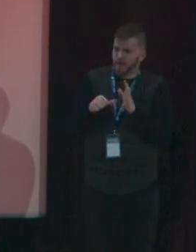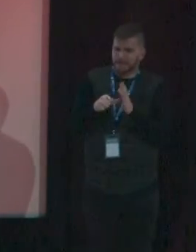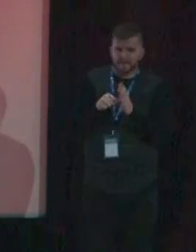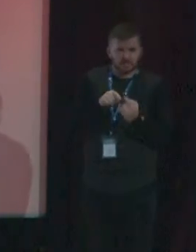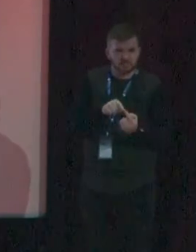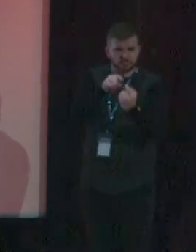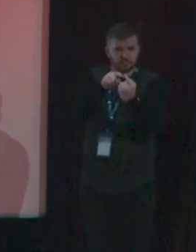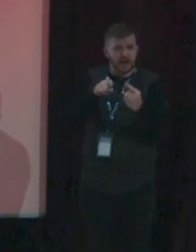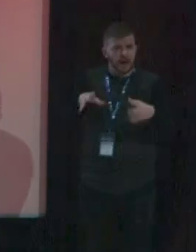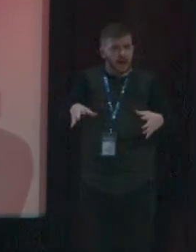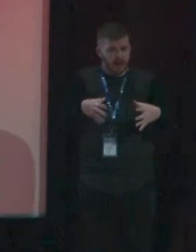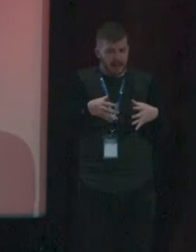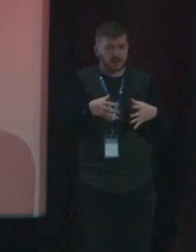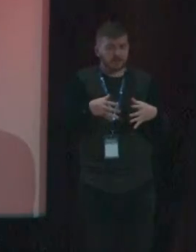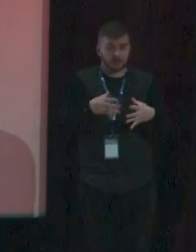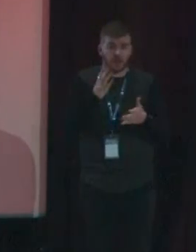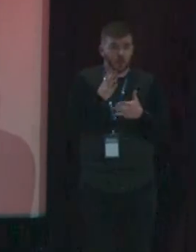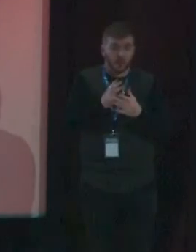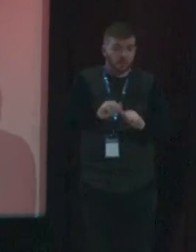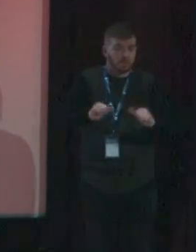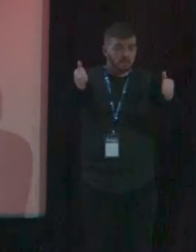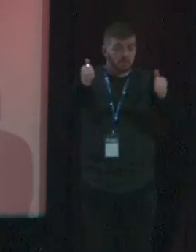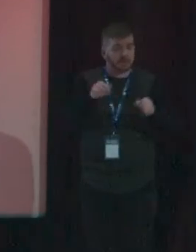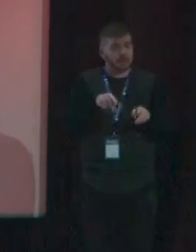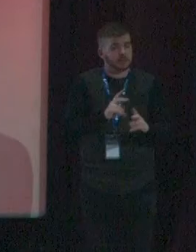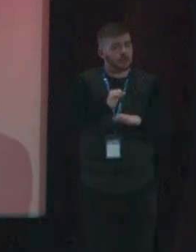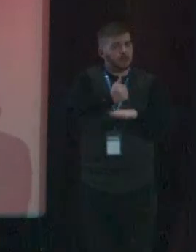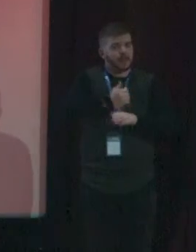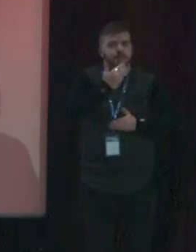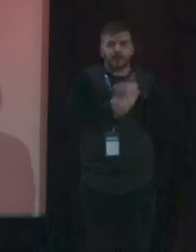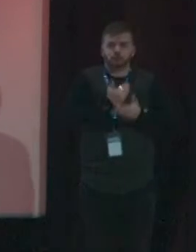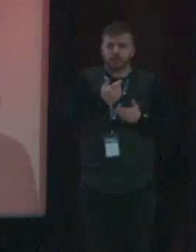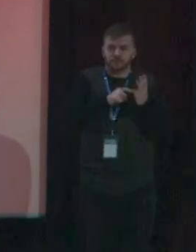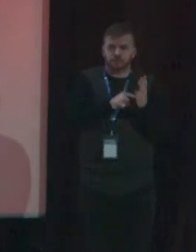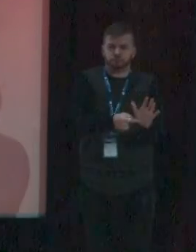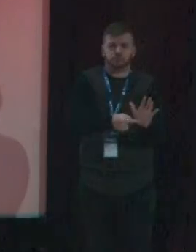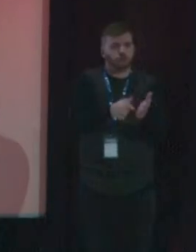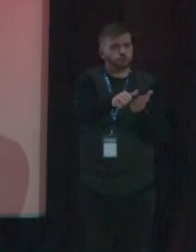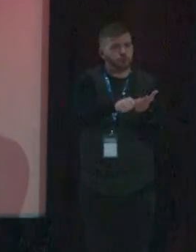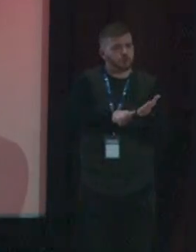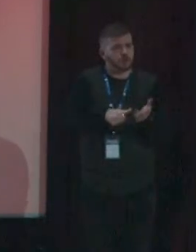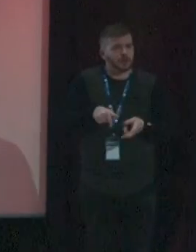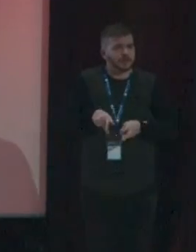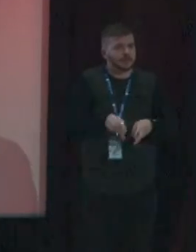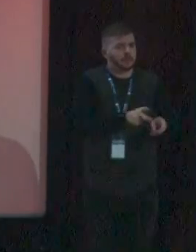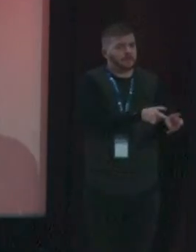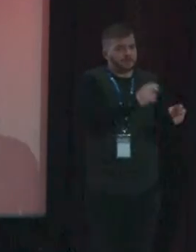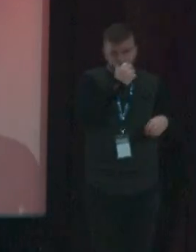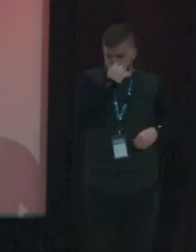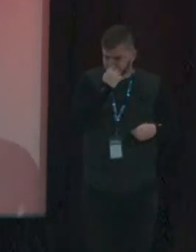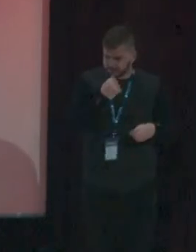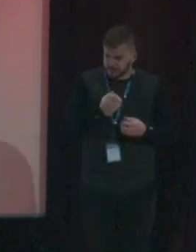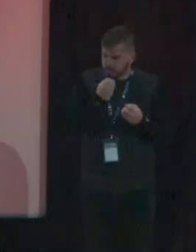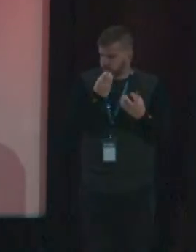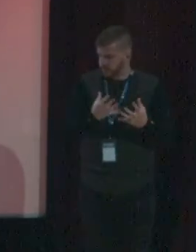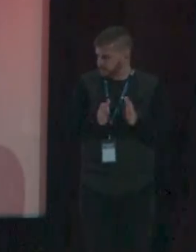clan. And it works brilliantly. And it's all system-based narrative coming out of this roster system. It's a beautiful piece of